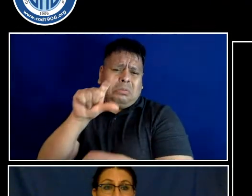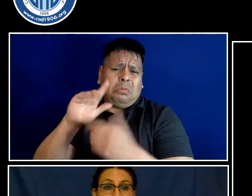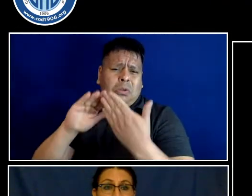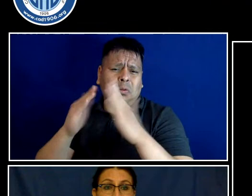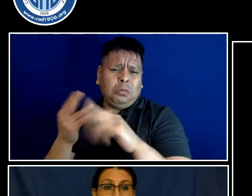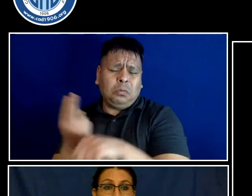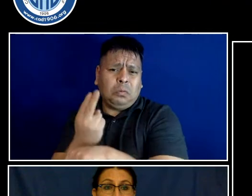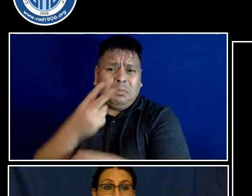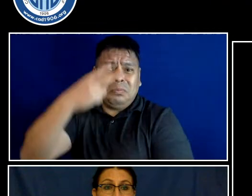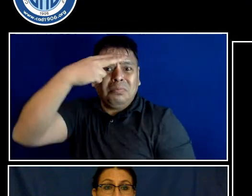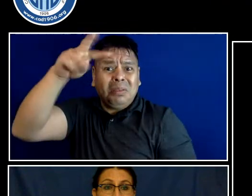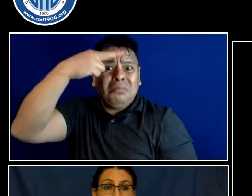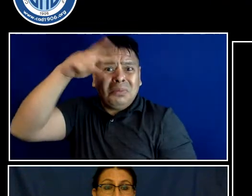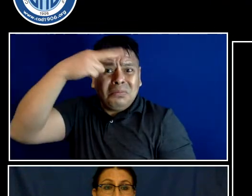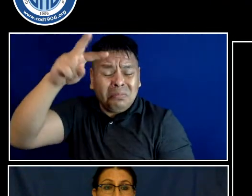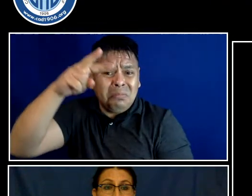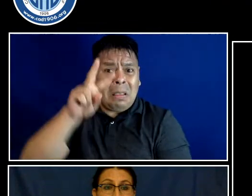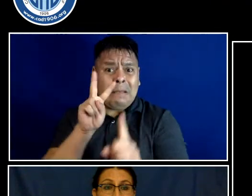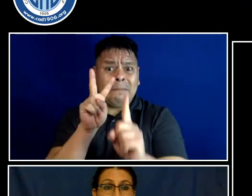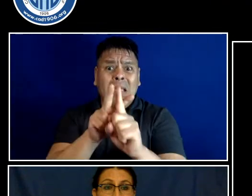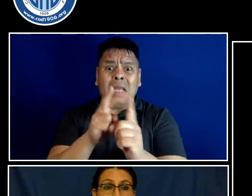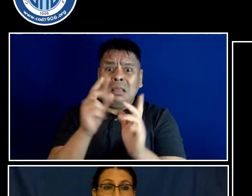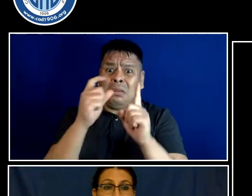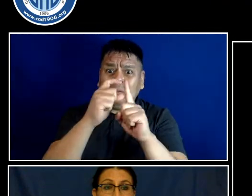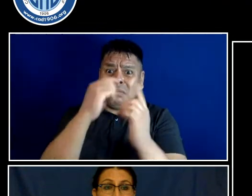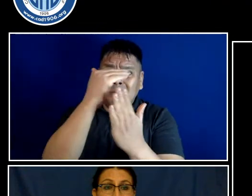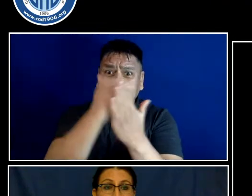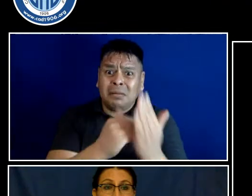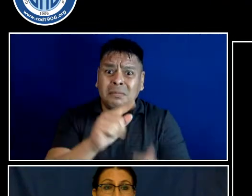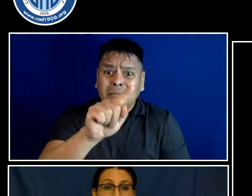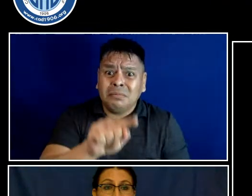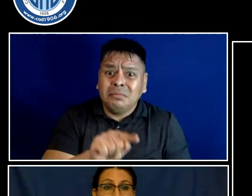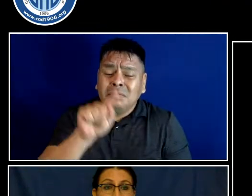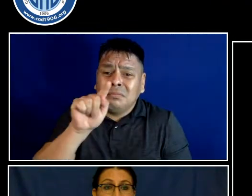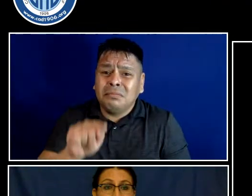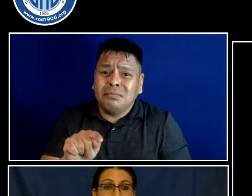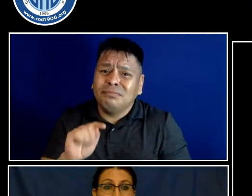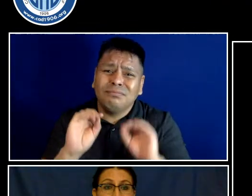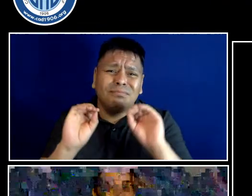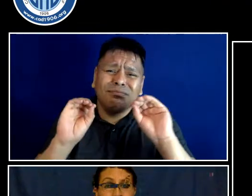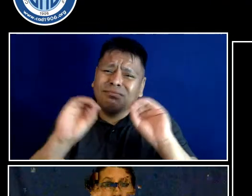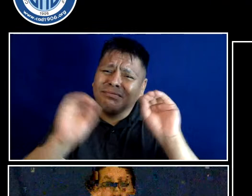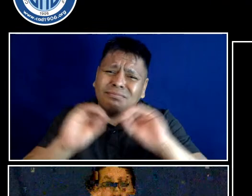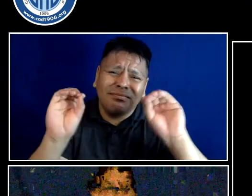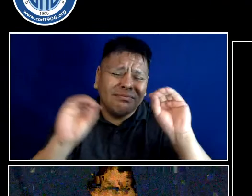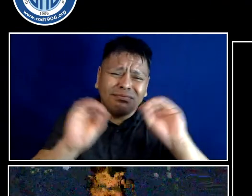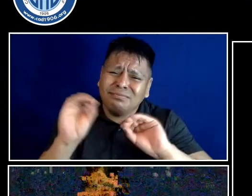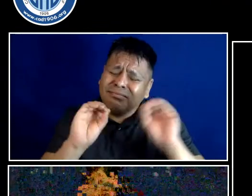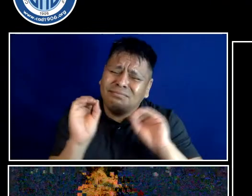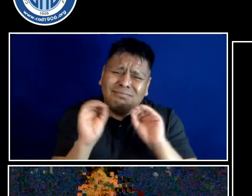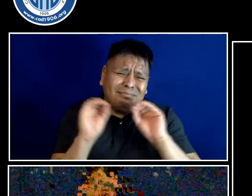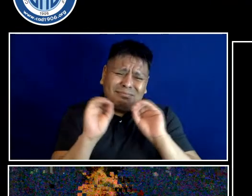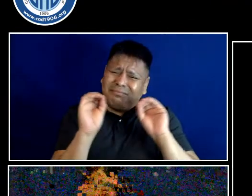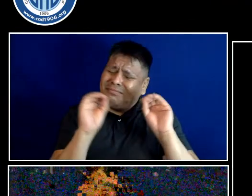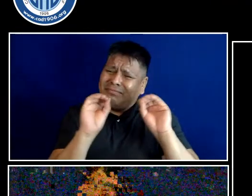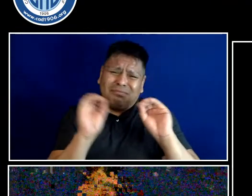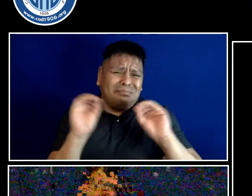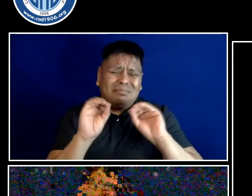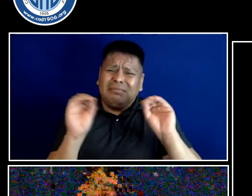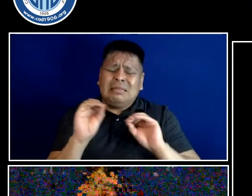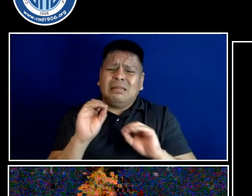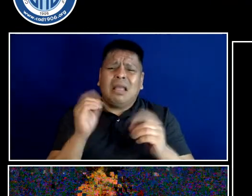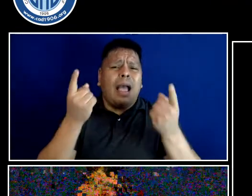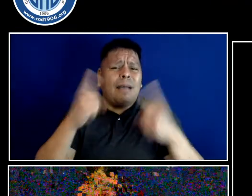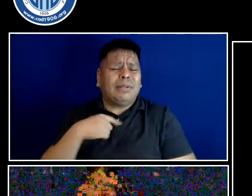such. Like, for example, I want to use this sign, which is a sign for Mexico or Mexican in American Sign Language. This sign